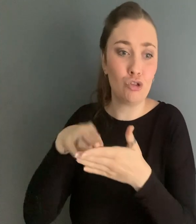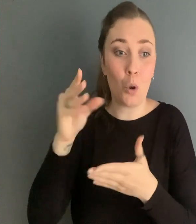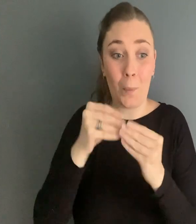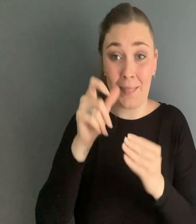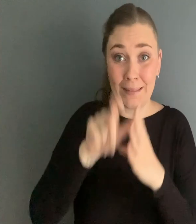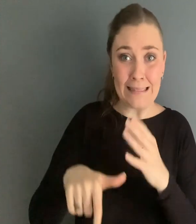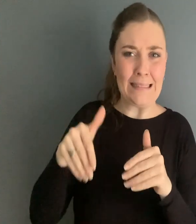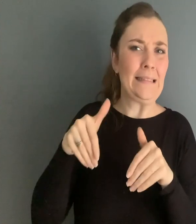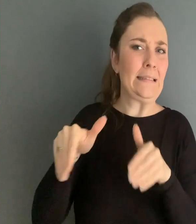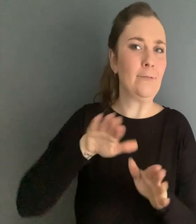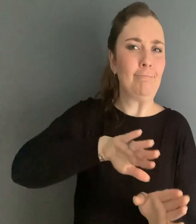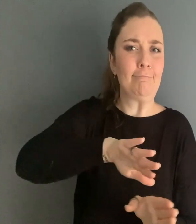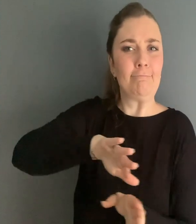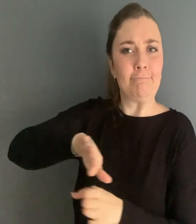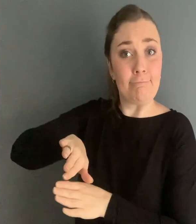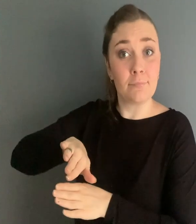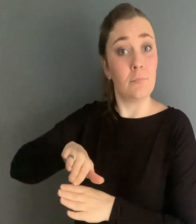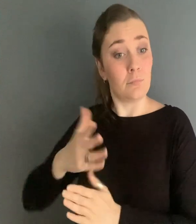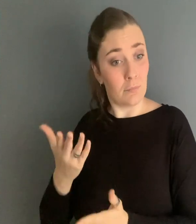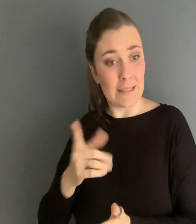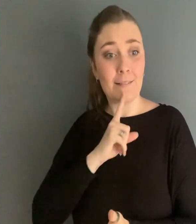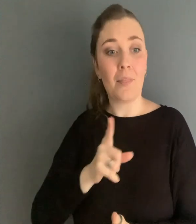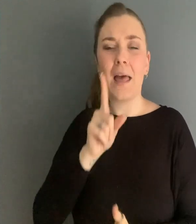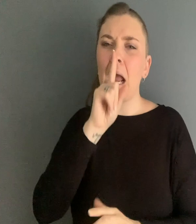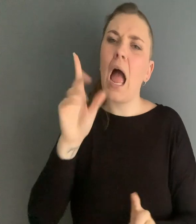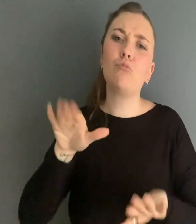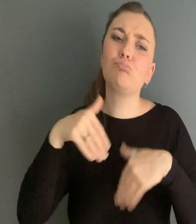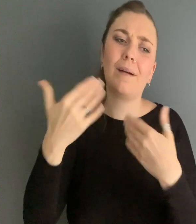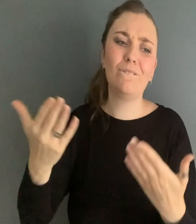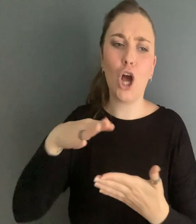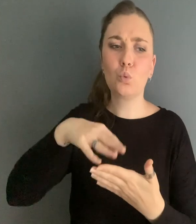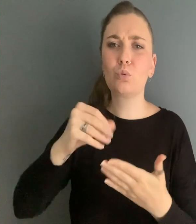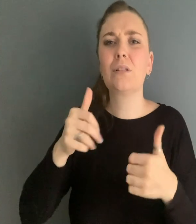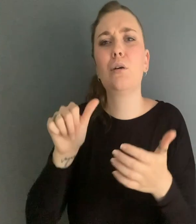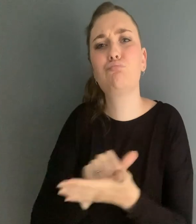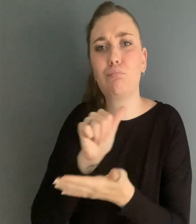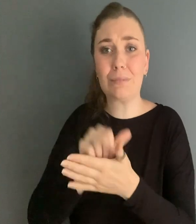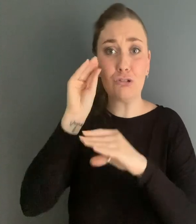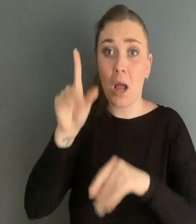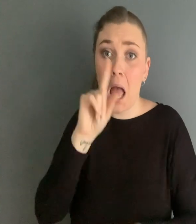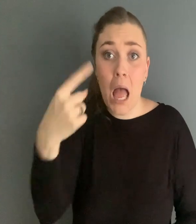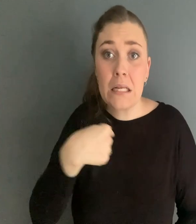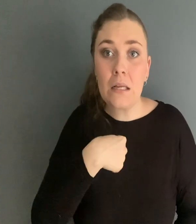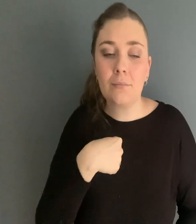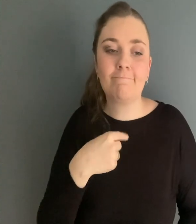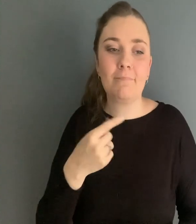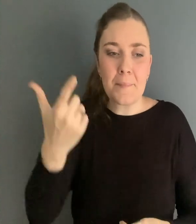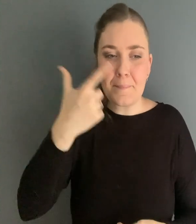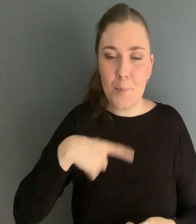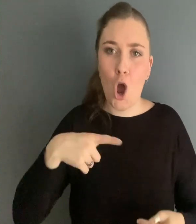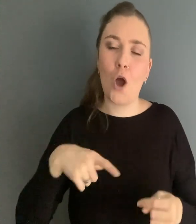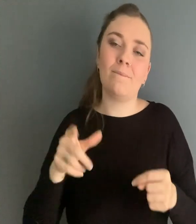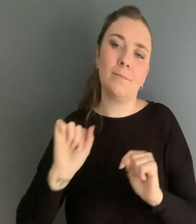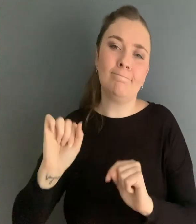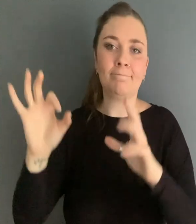disabilities on the grounds that they cannot provide the student appropriate education because of their